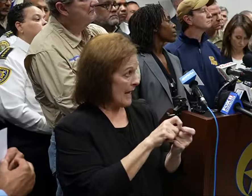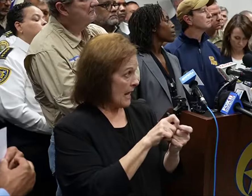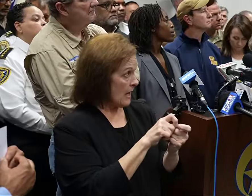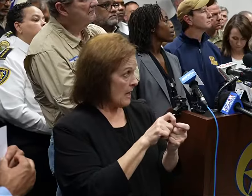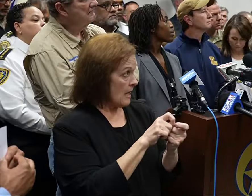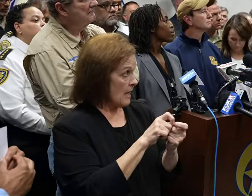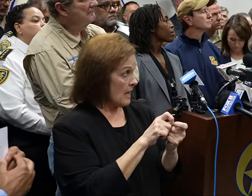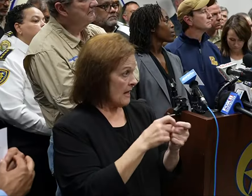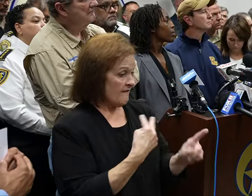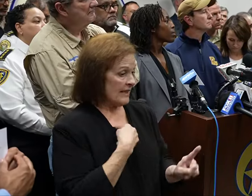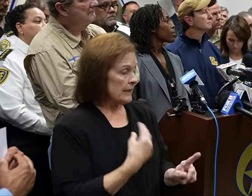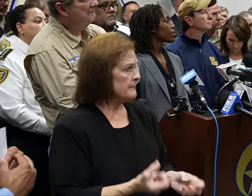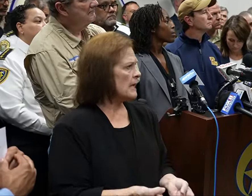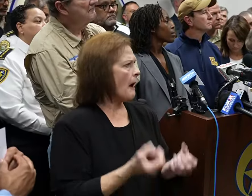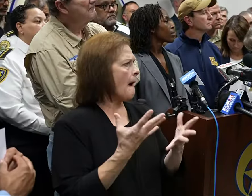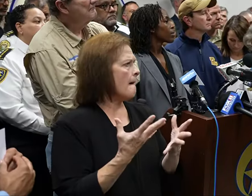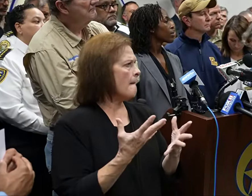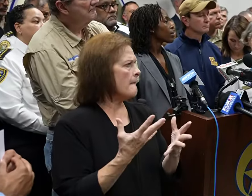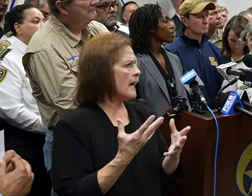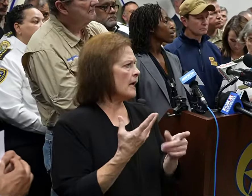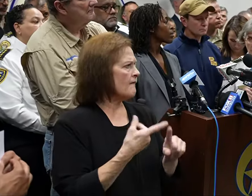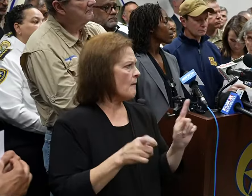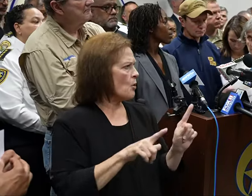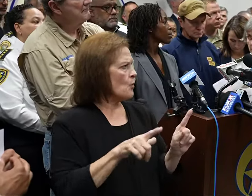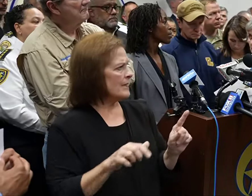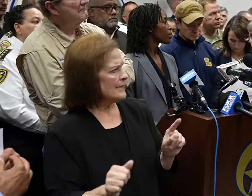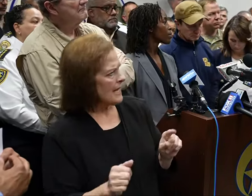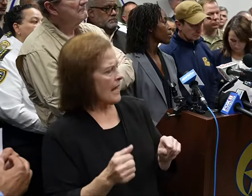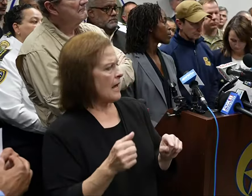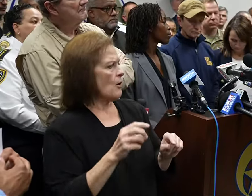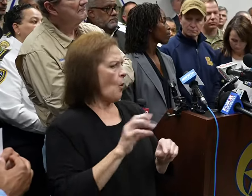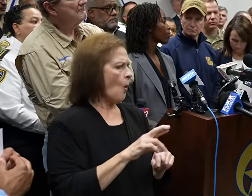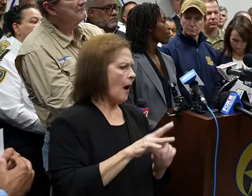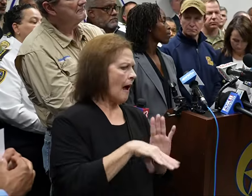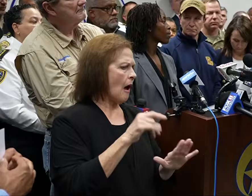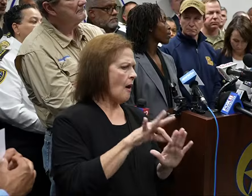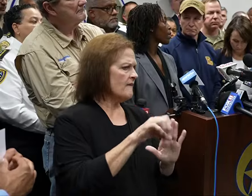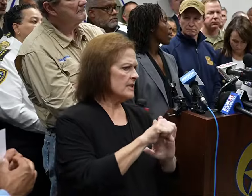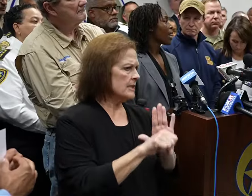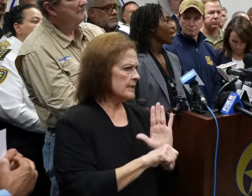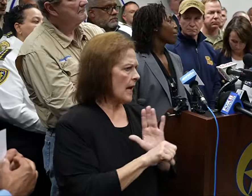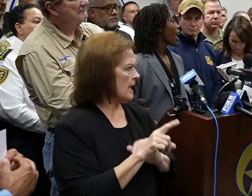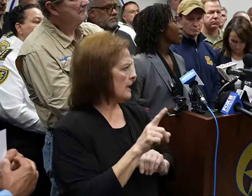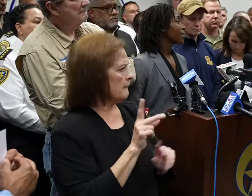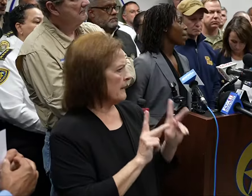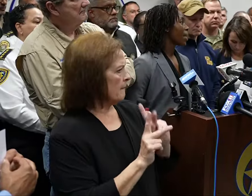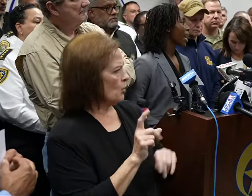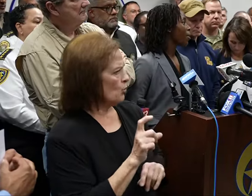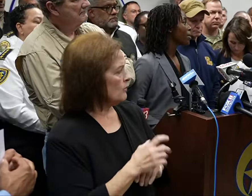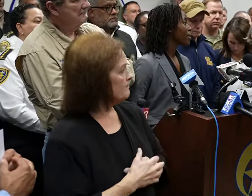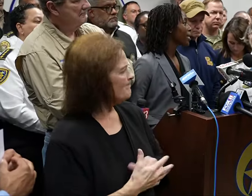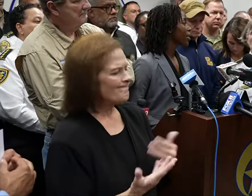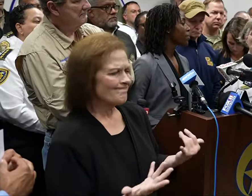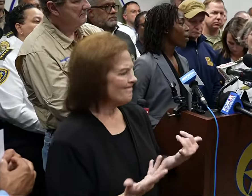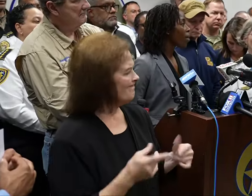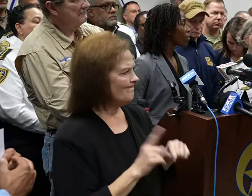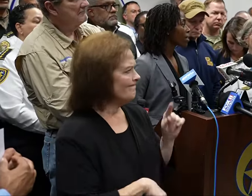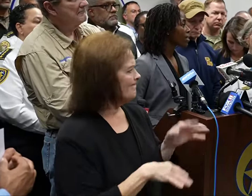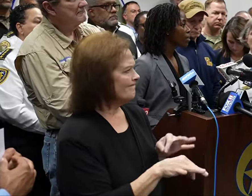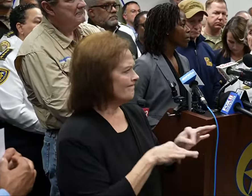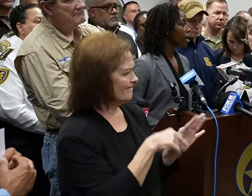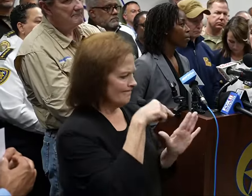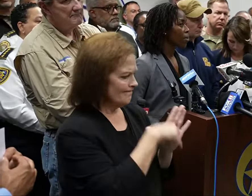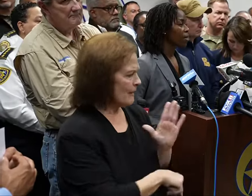far as the victims, how many are from here in Louisiana versus out of state, and their ages maybe? At this time, I can't go into details about all